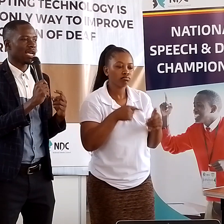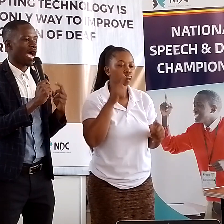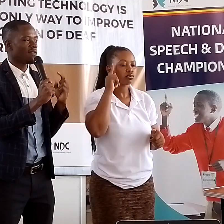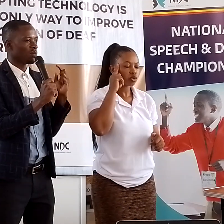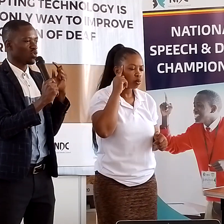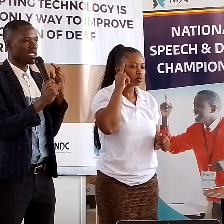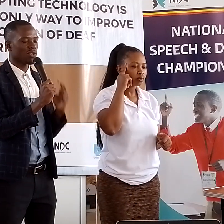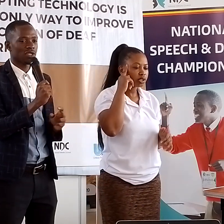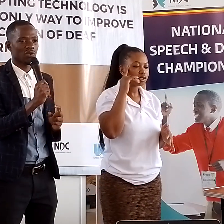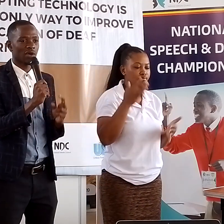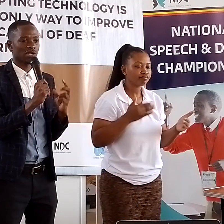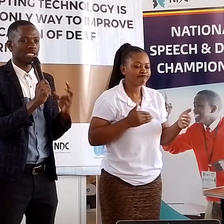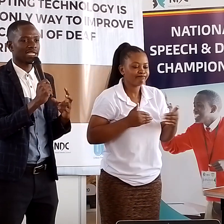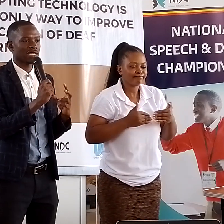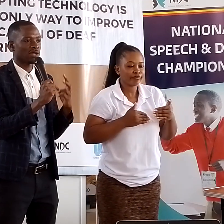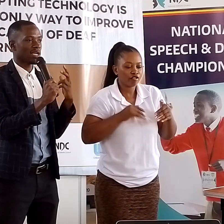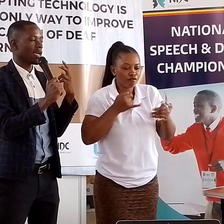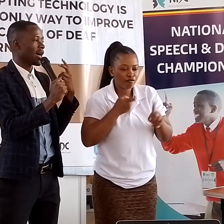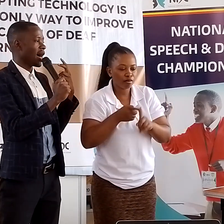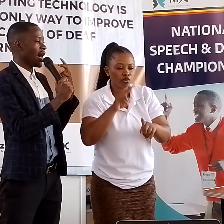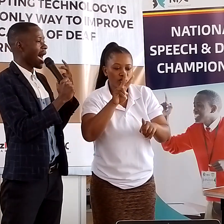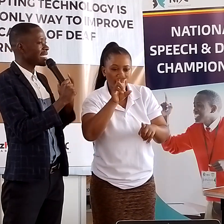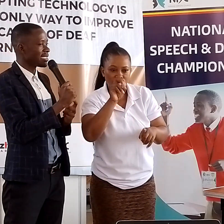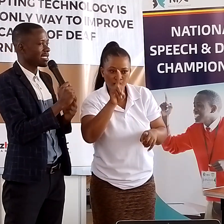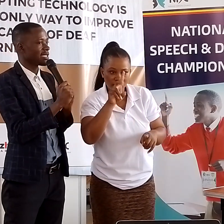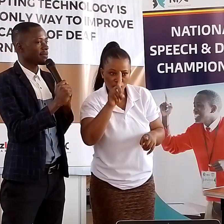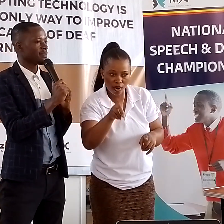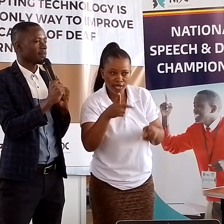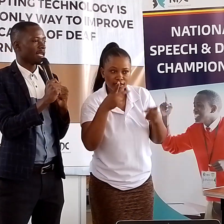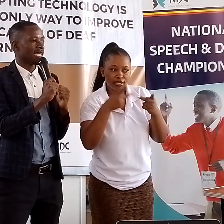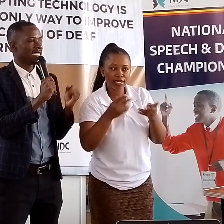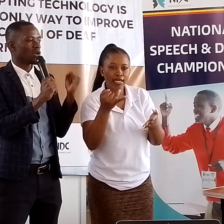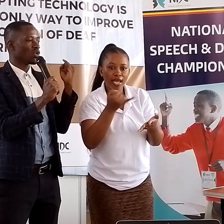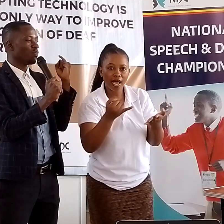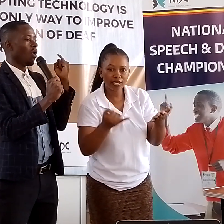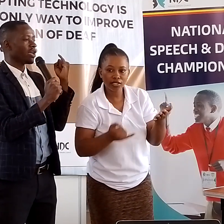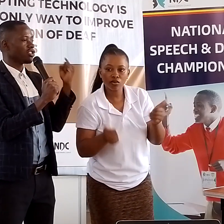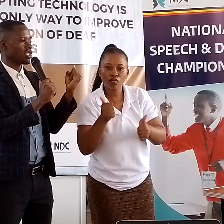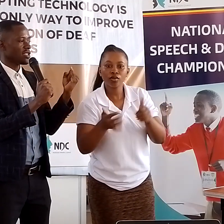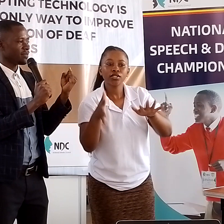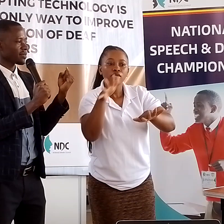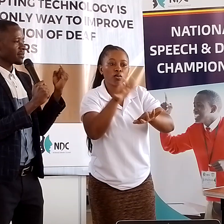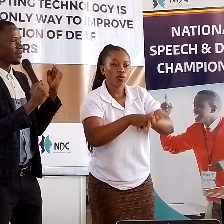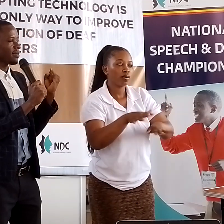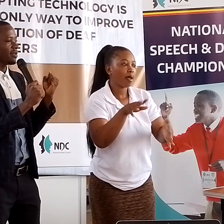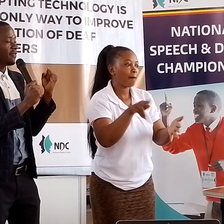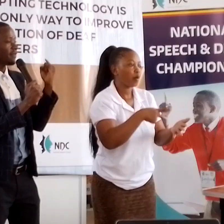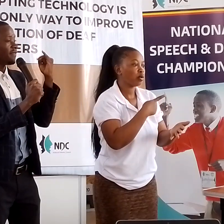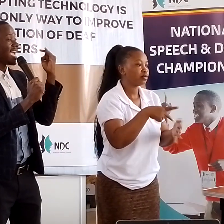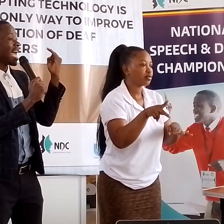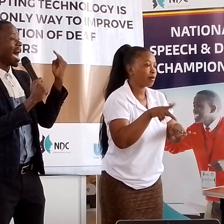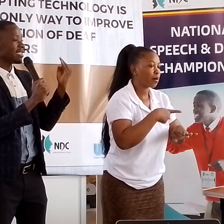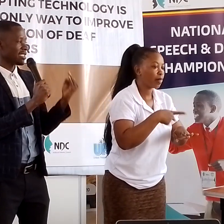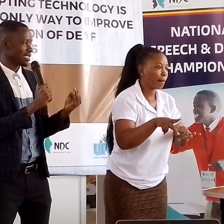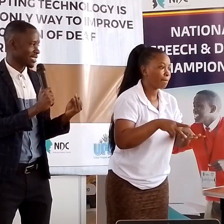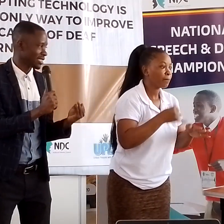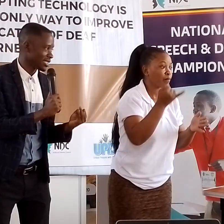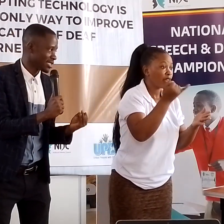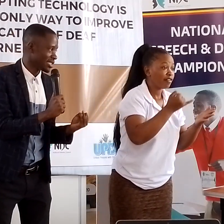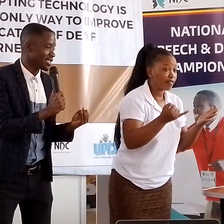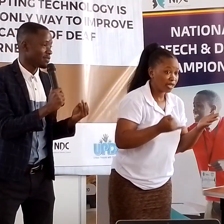wings, and from 2021 we started arts that include poetry, fine